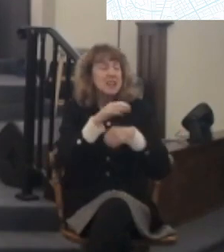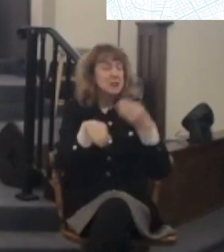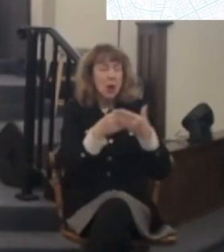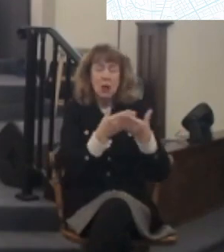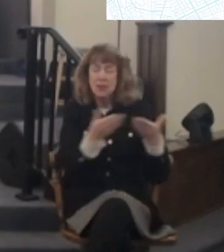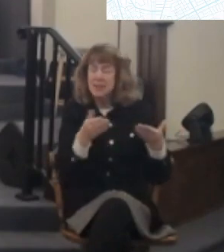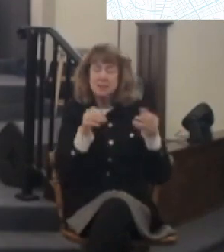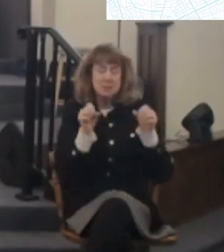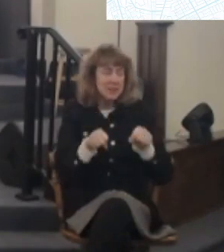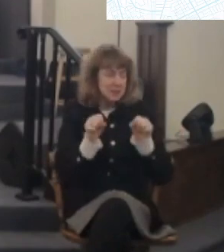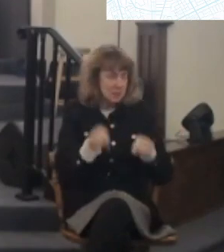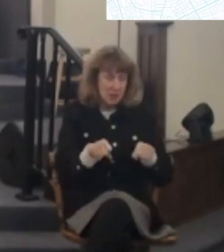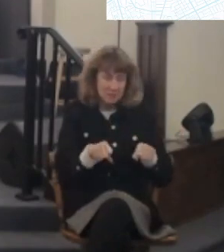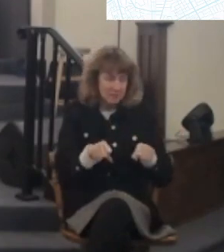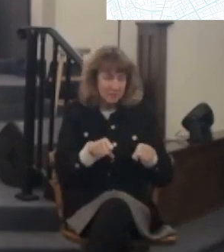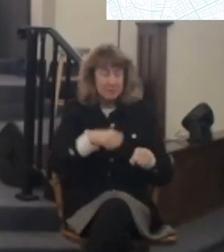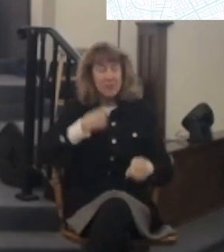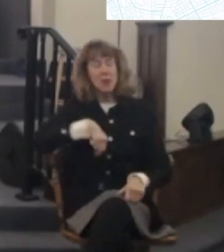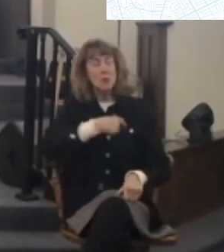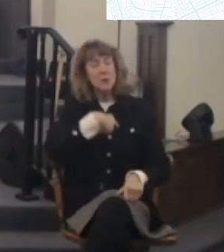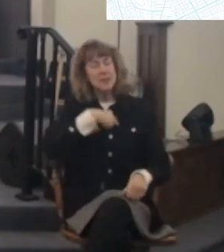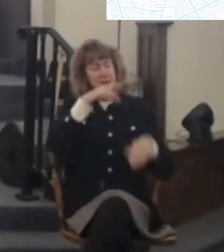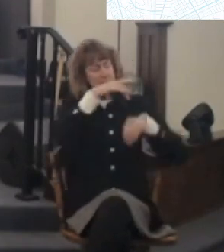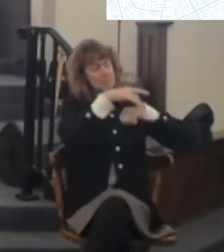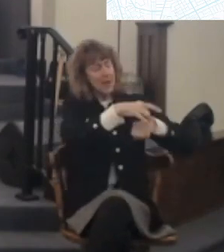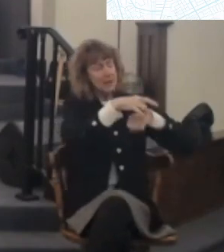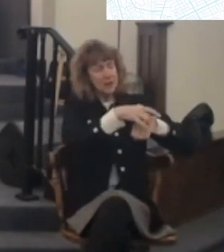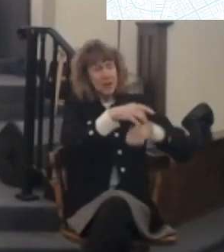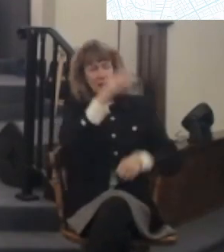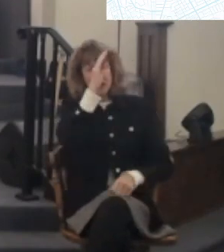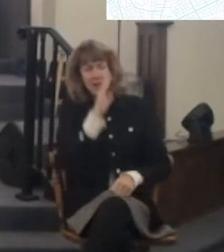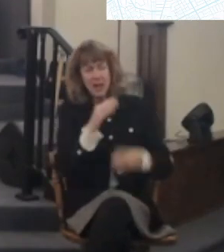as followers of Christ, let us be mindful that God has